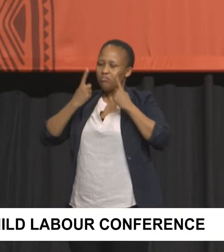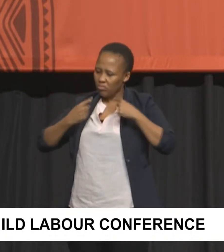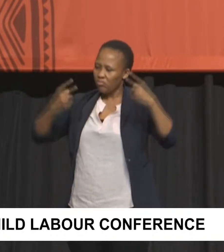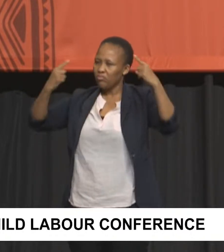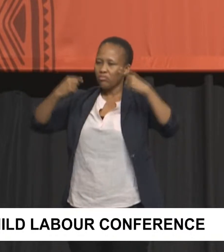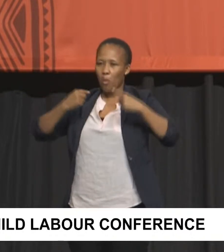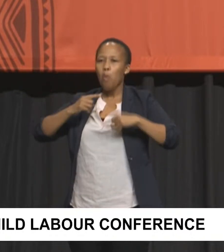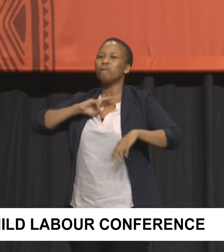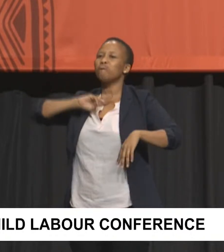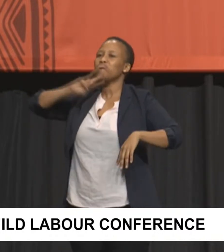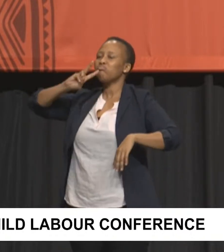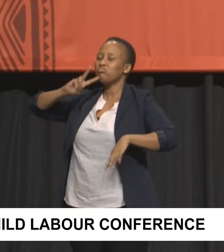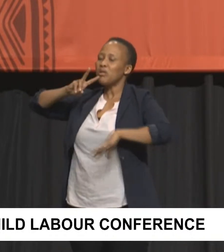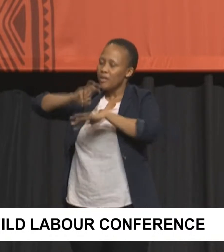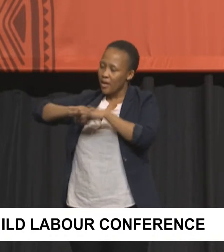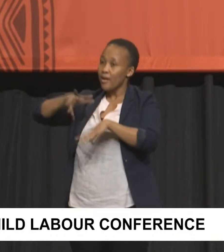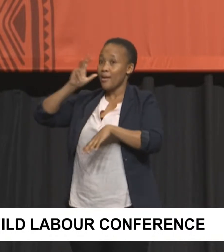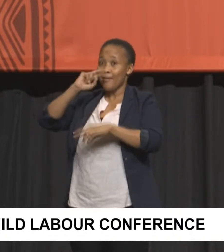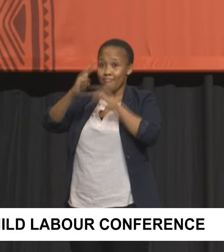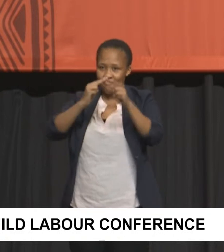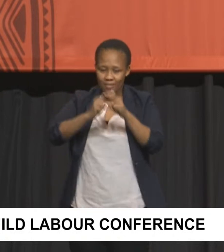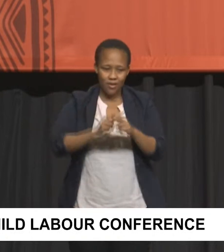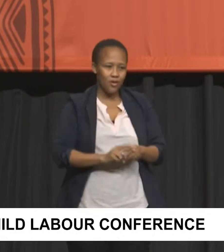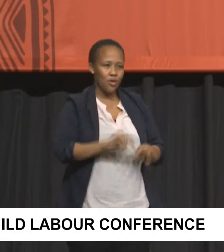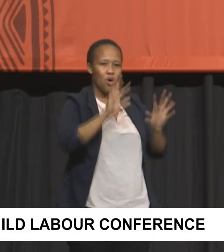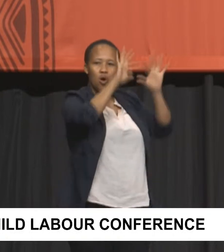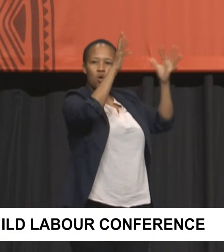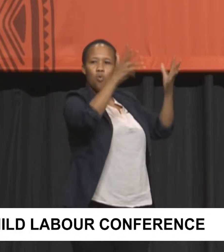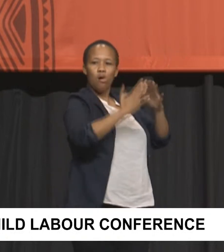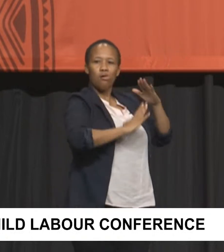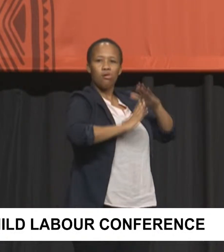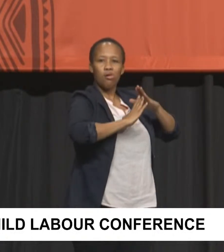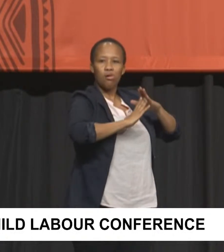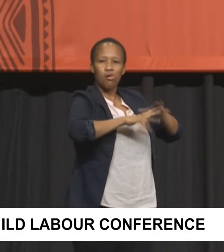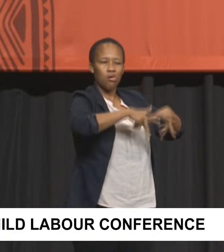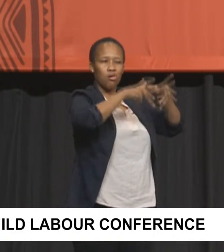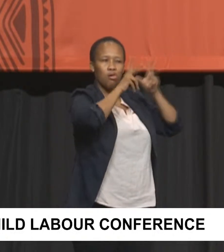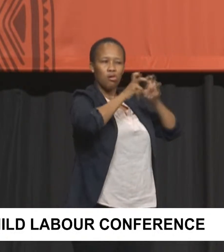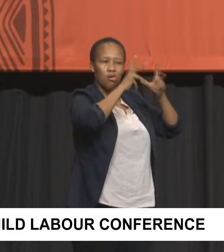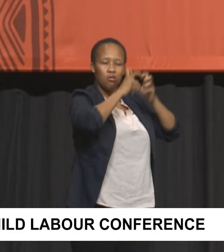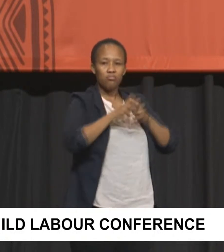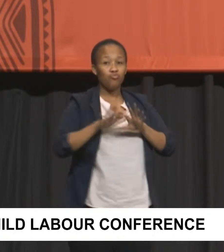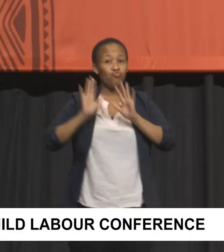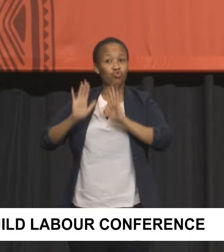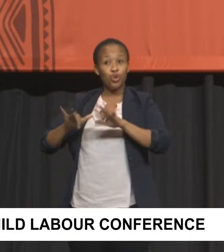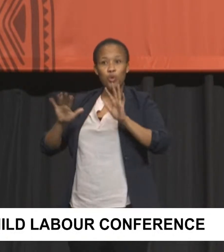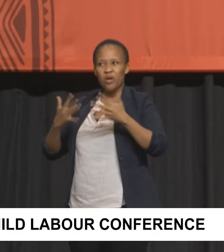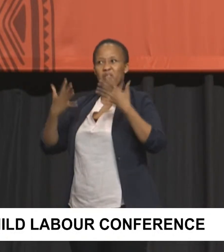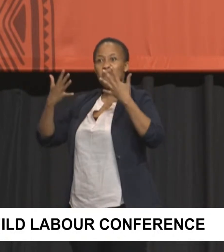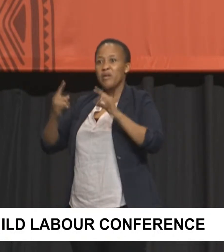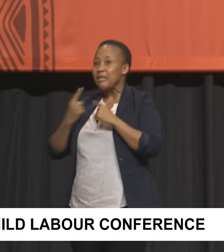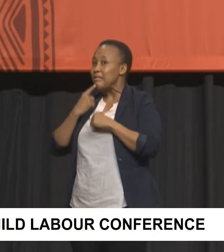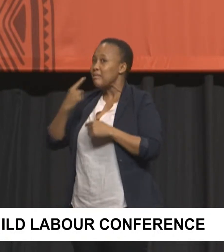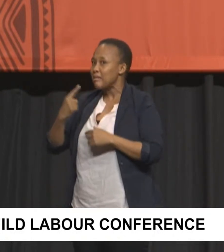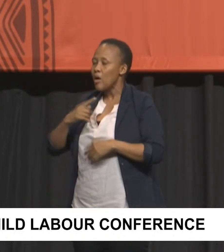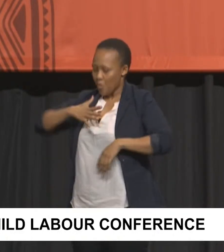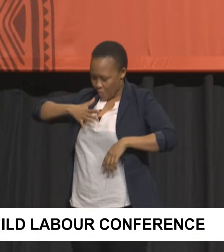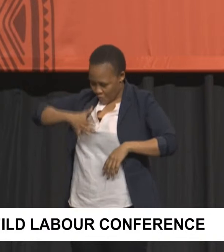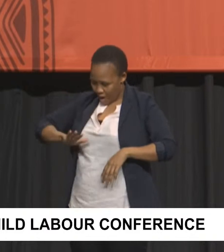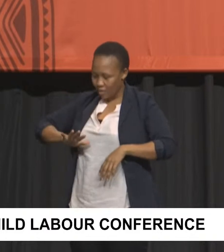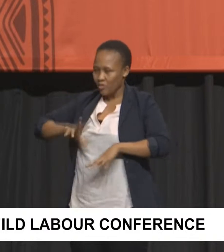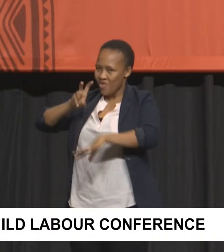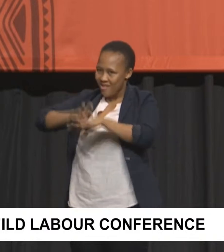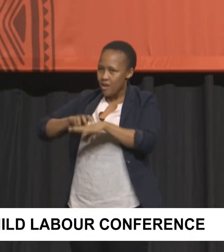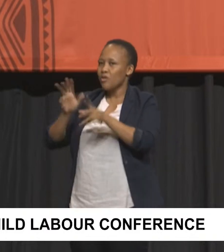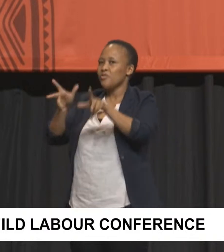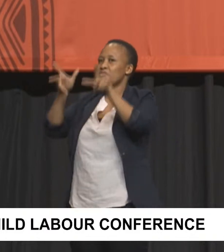that. The world has stopped to listen. Children have stated that they need to be heard. And this